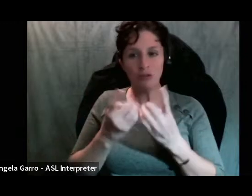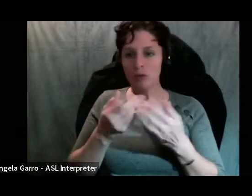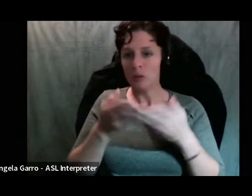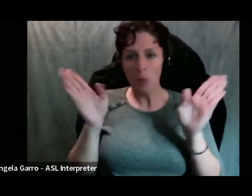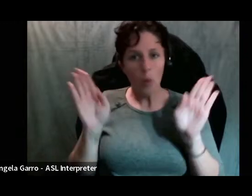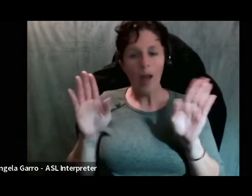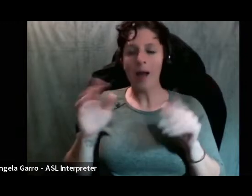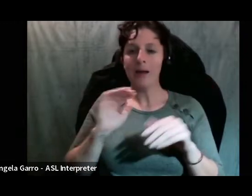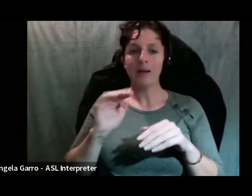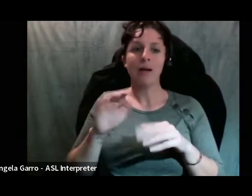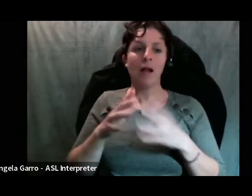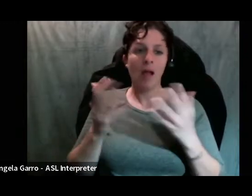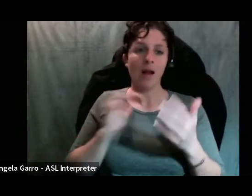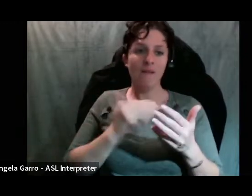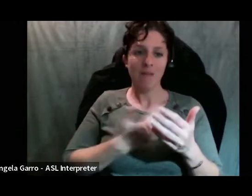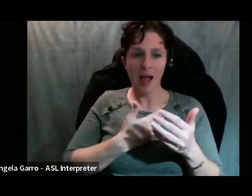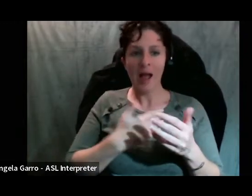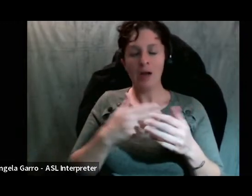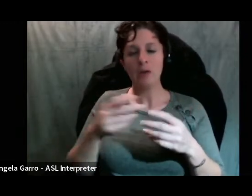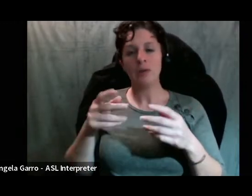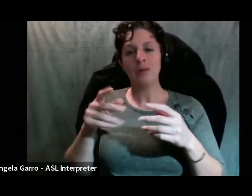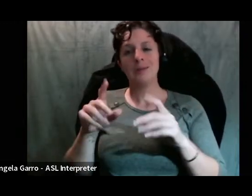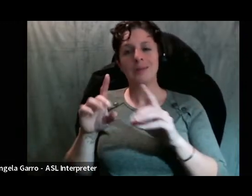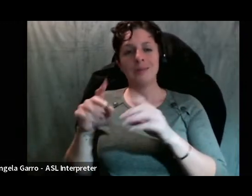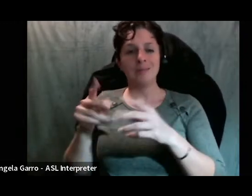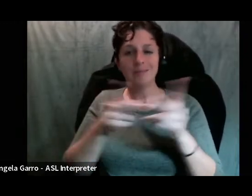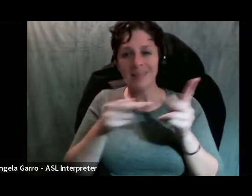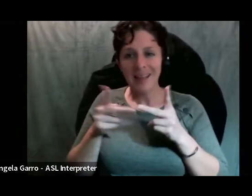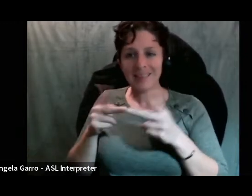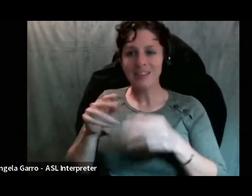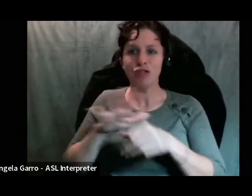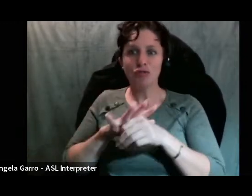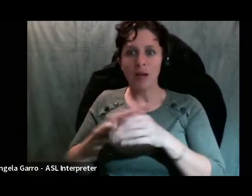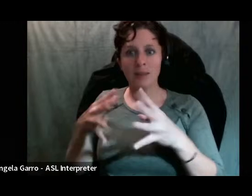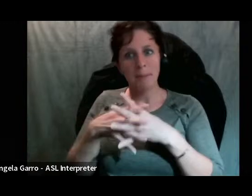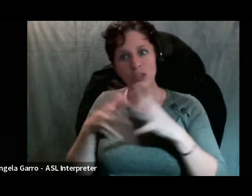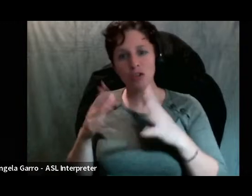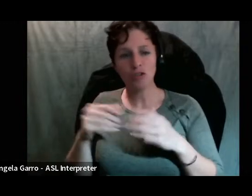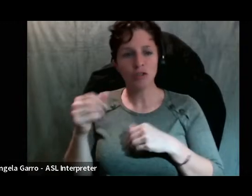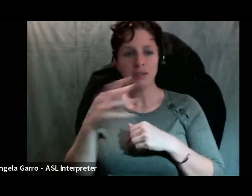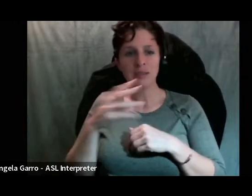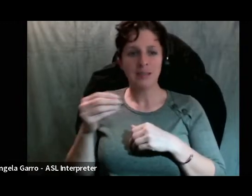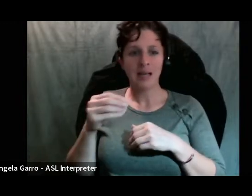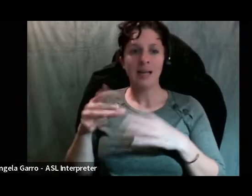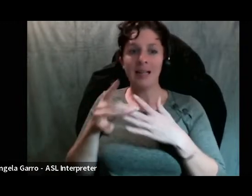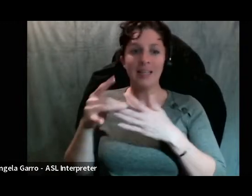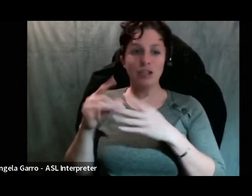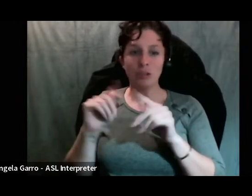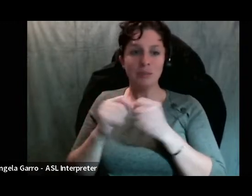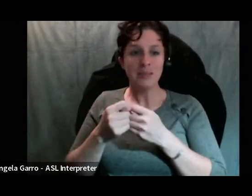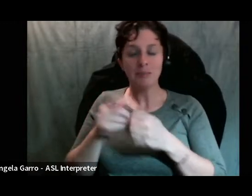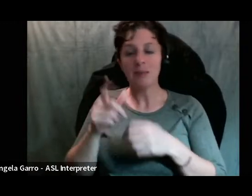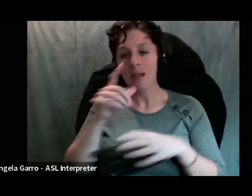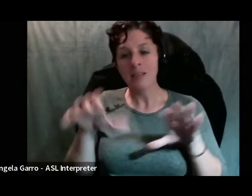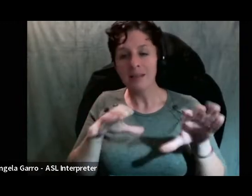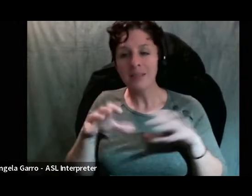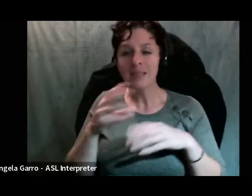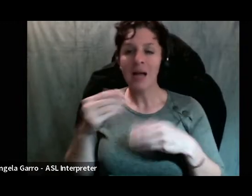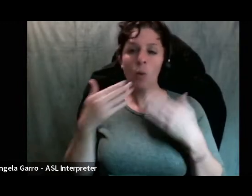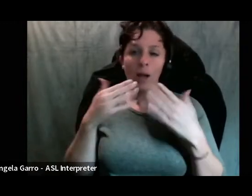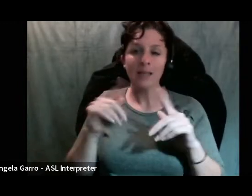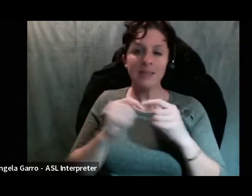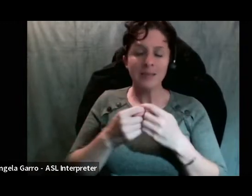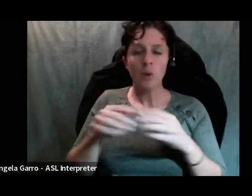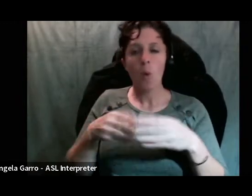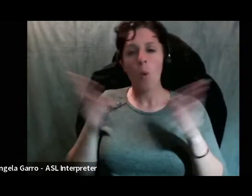other sites have been doing stress busters, and our leadership teams have been hosting lunch activities, and our wellness teams have opened up our